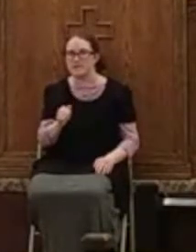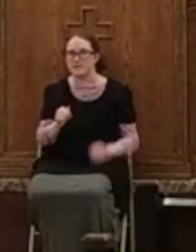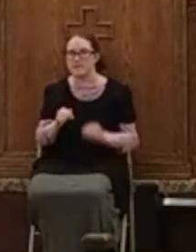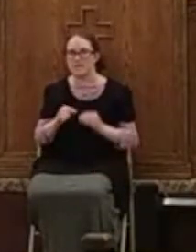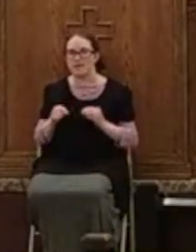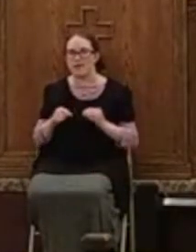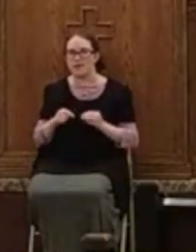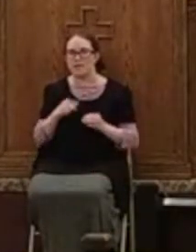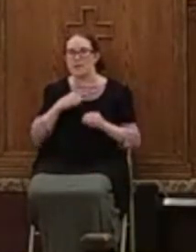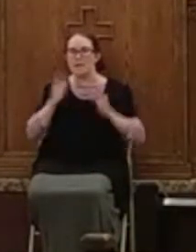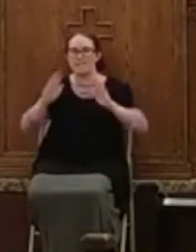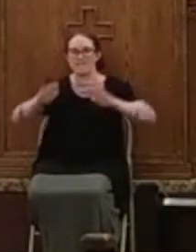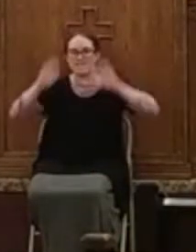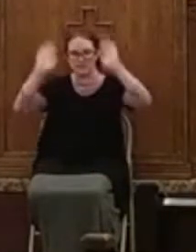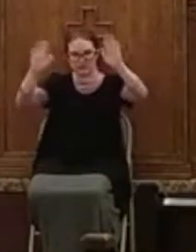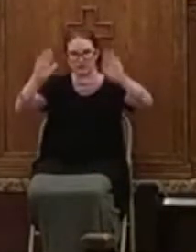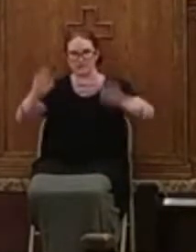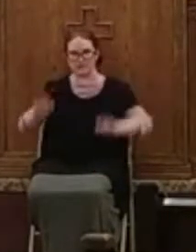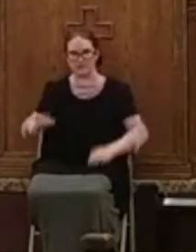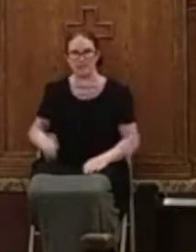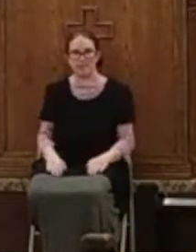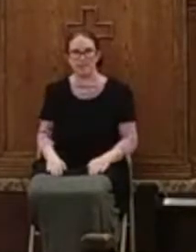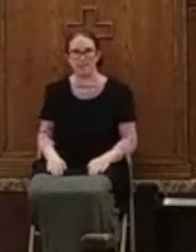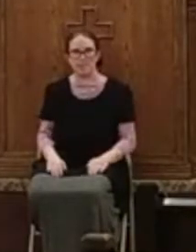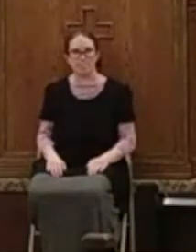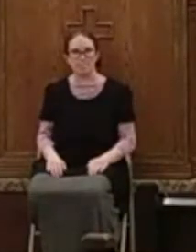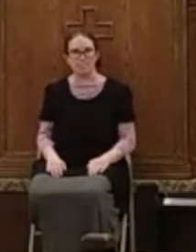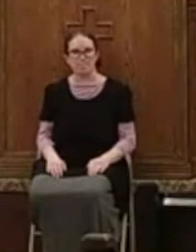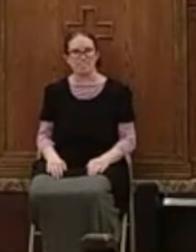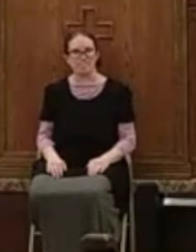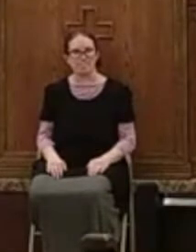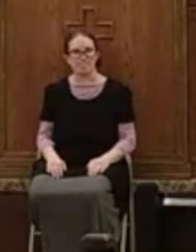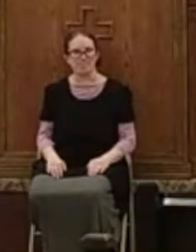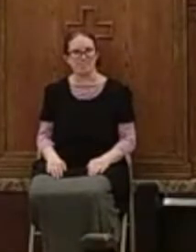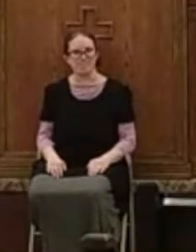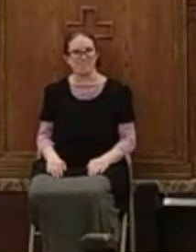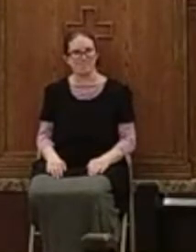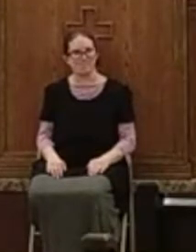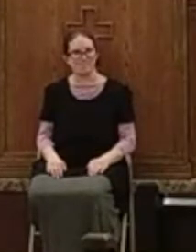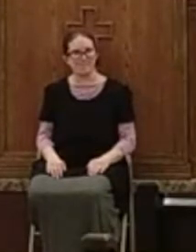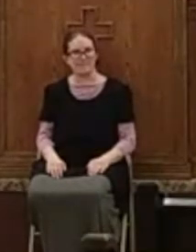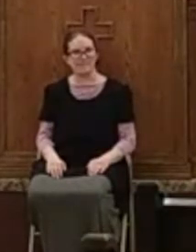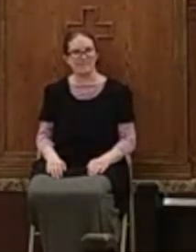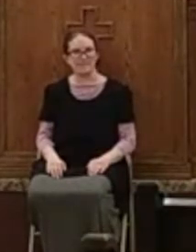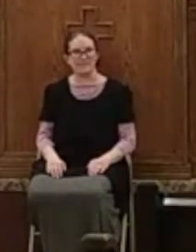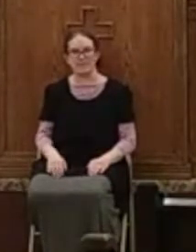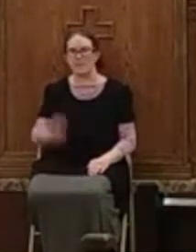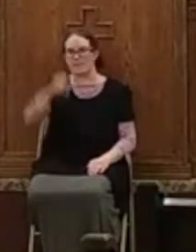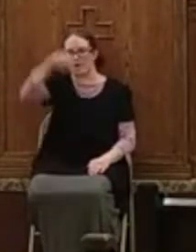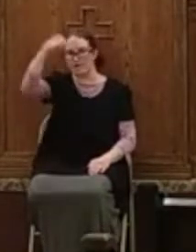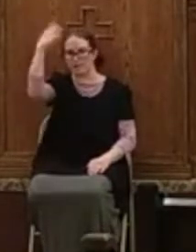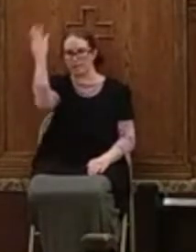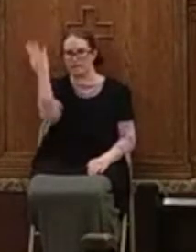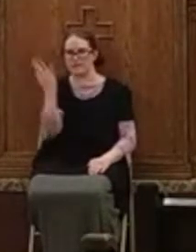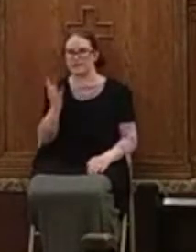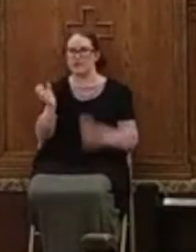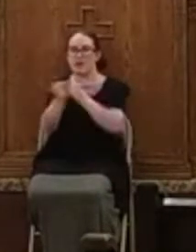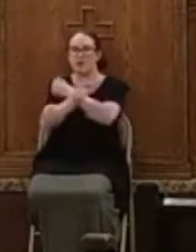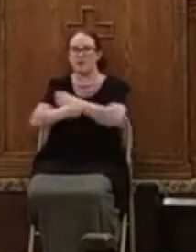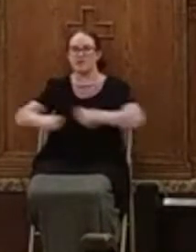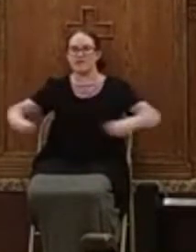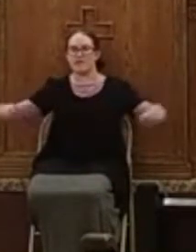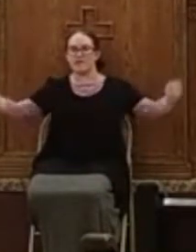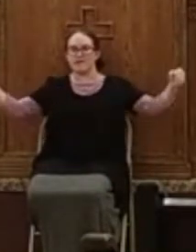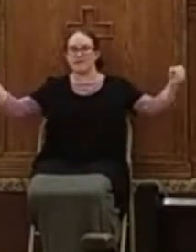our perfection? All right. That's right. For by grace are you